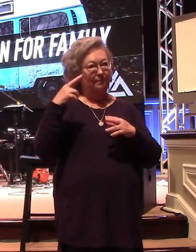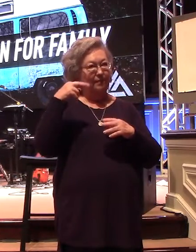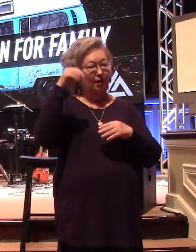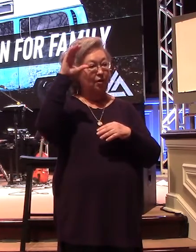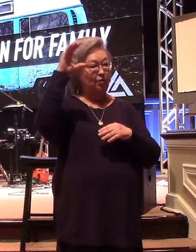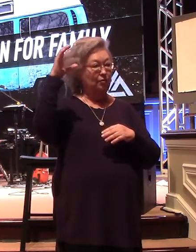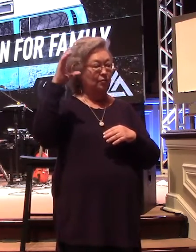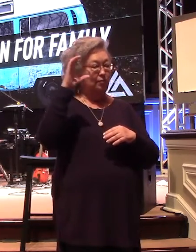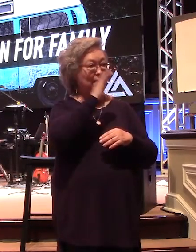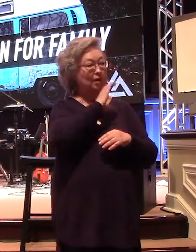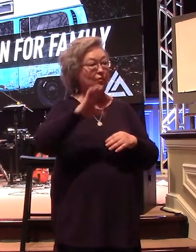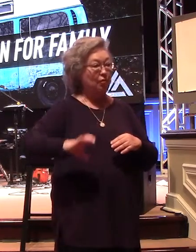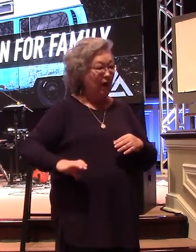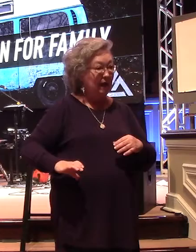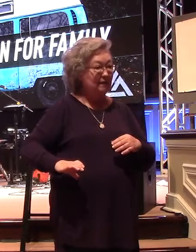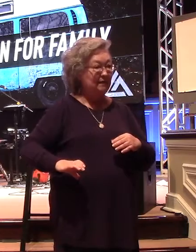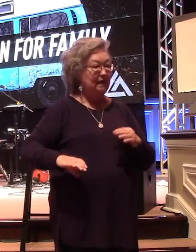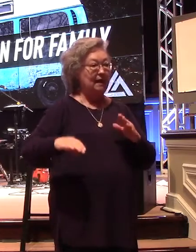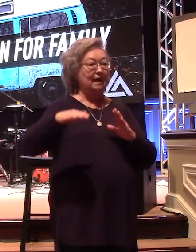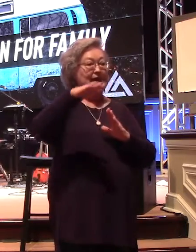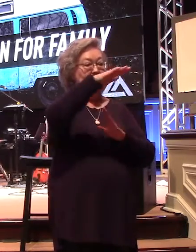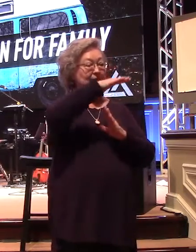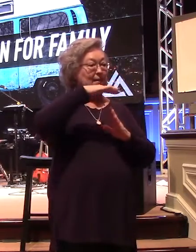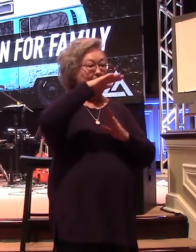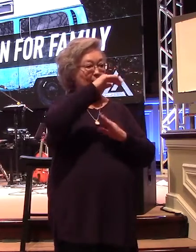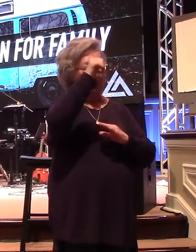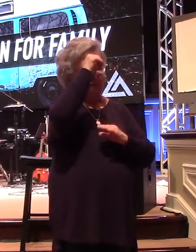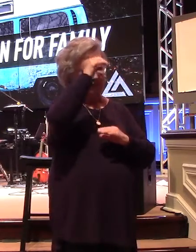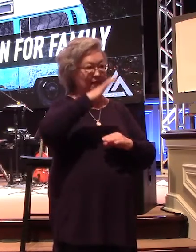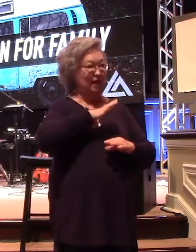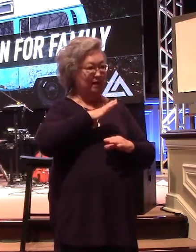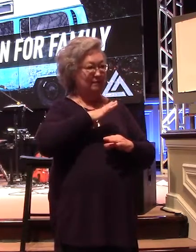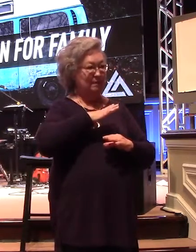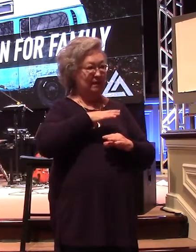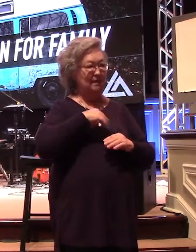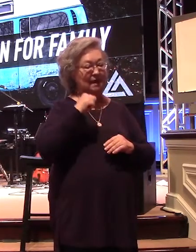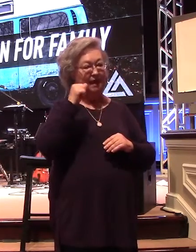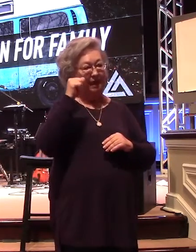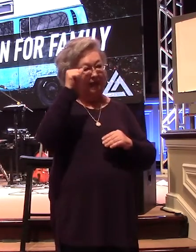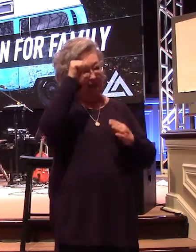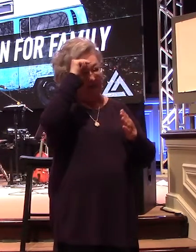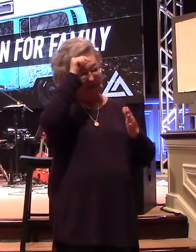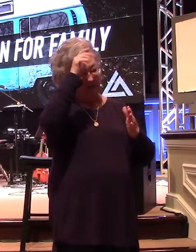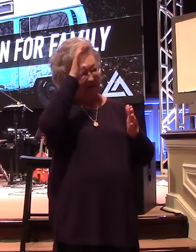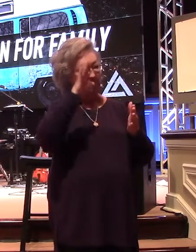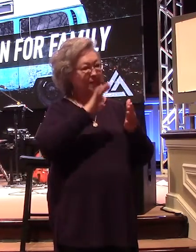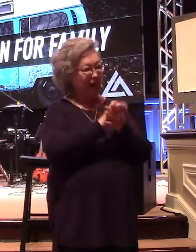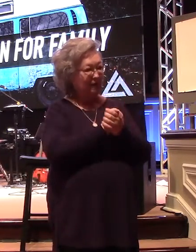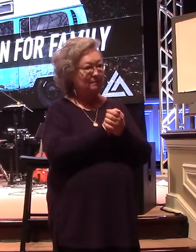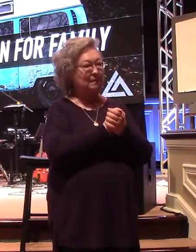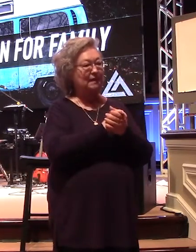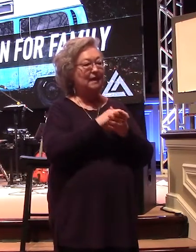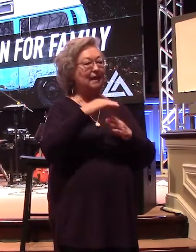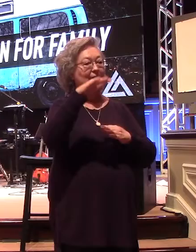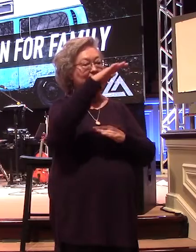is her husband. And the head of Christ is God." There's a flow chart that God's given.